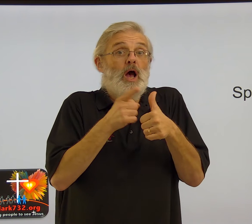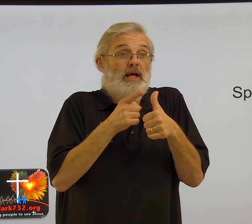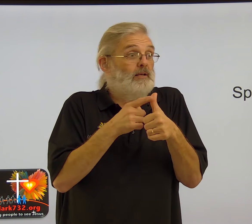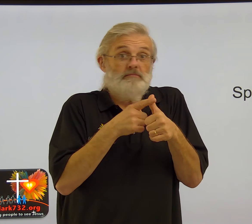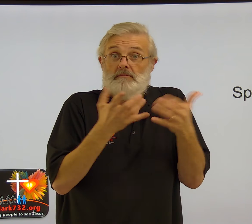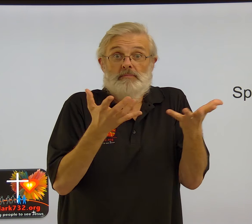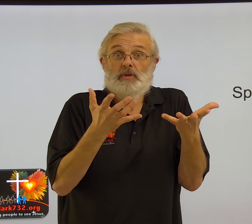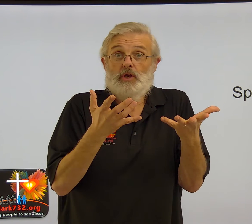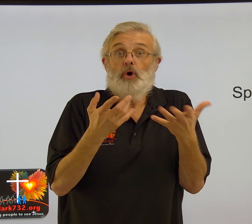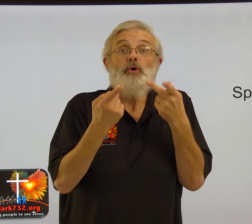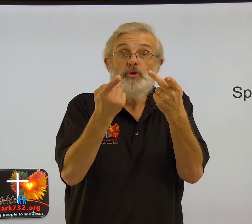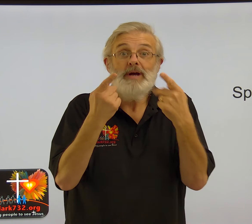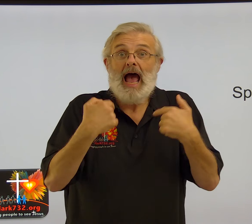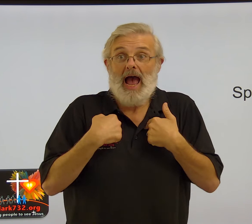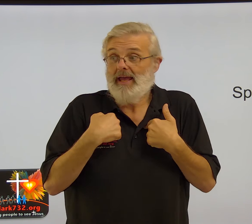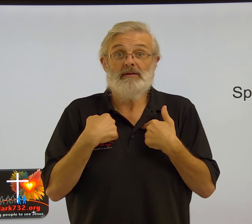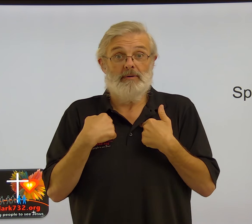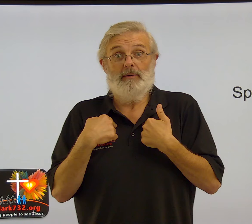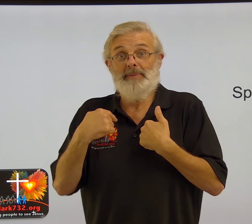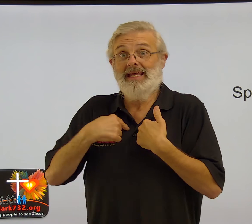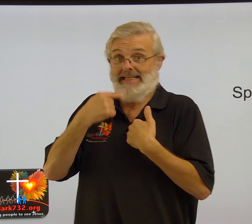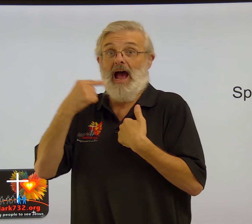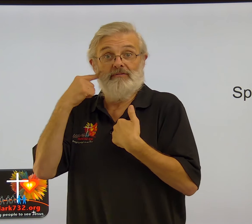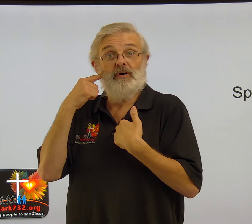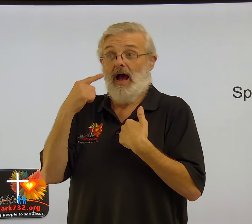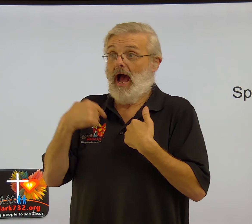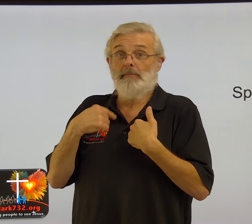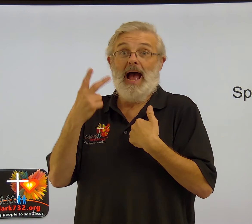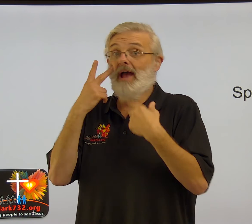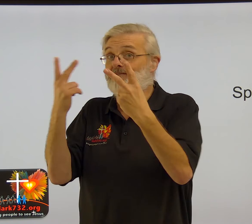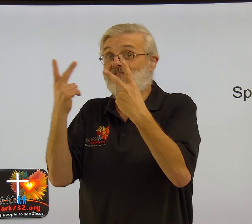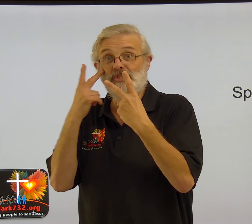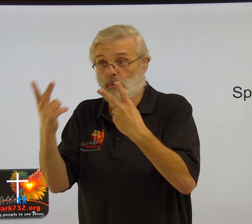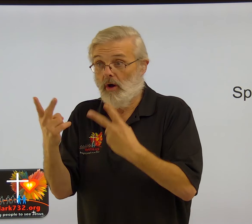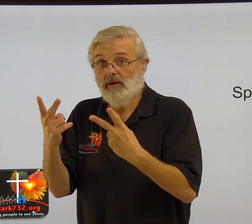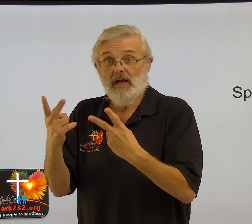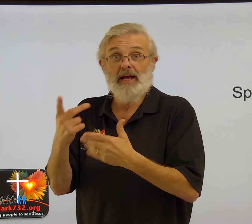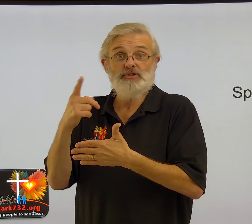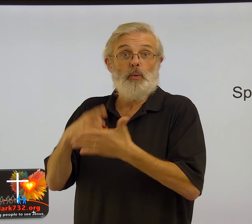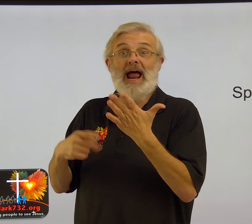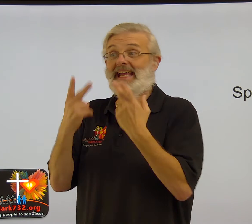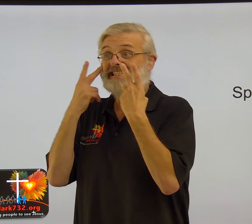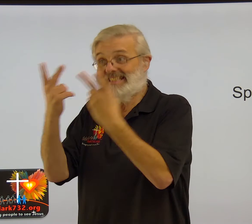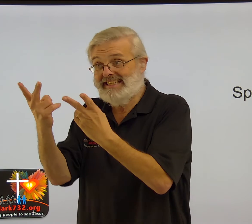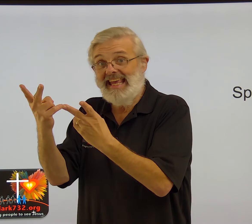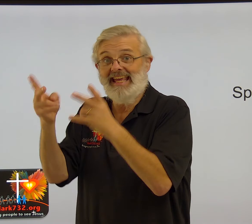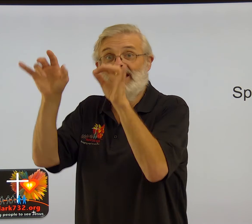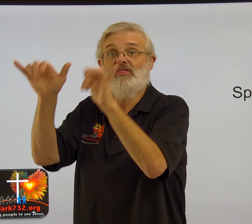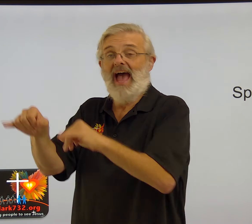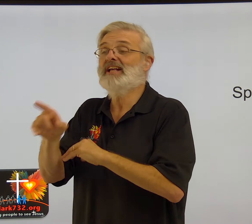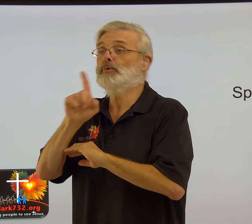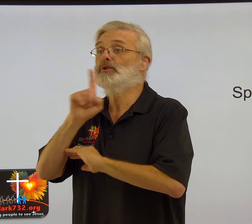one, you and I, being deaf, I'm visual, and so what I can see, that's what's